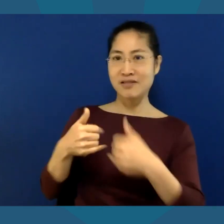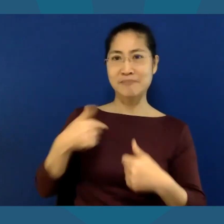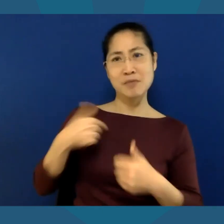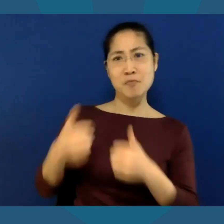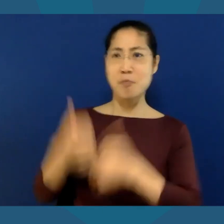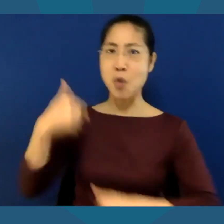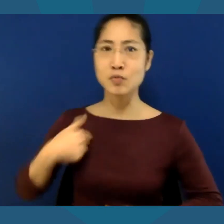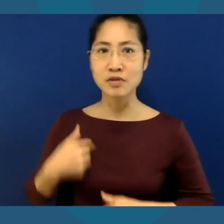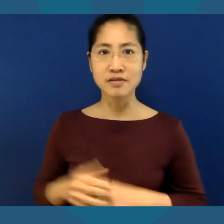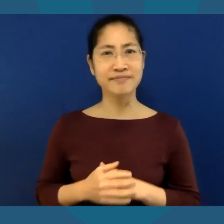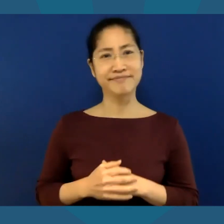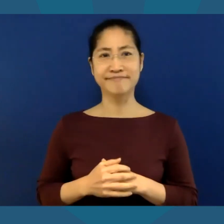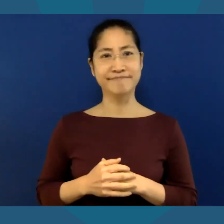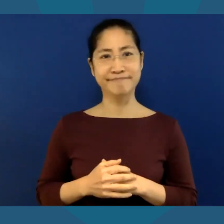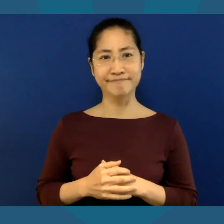awards.